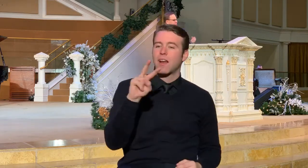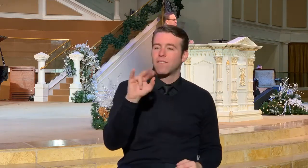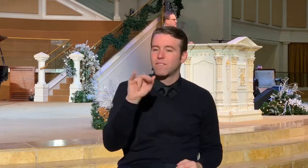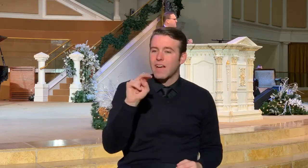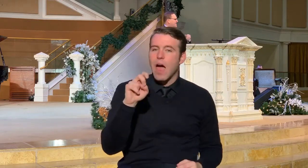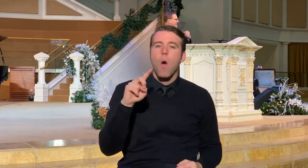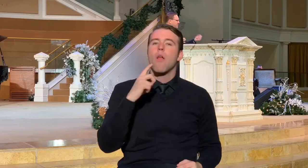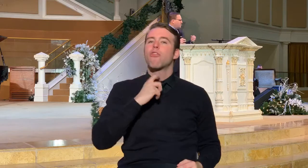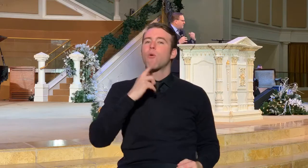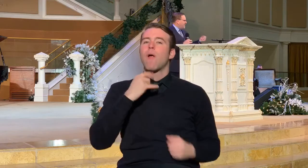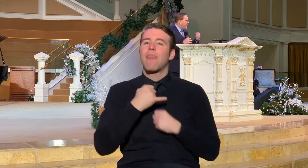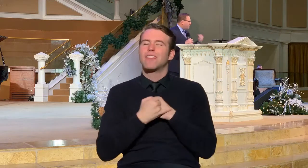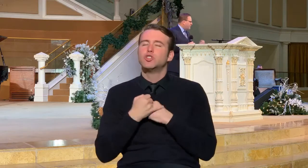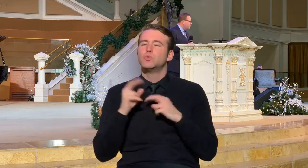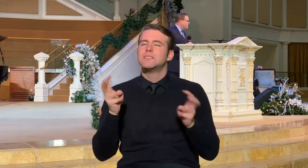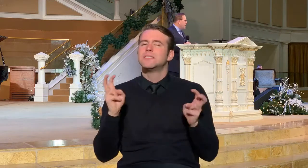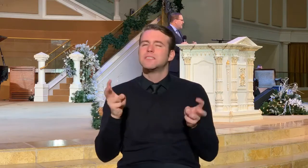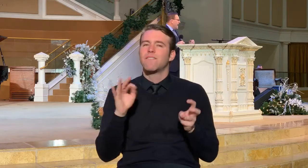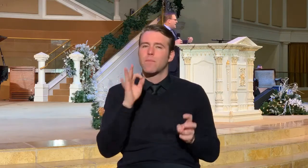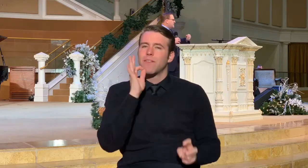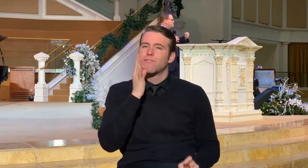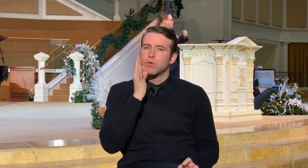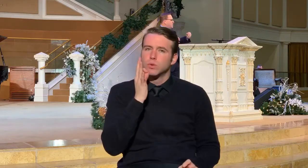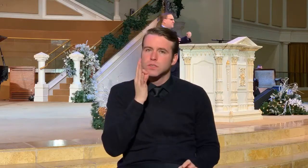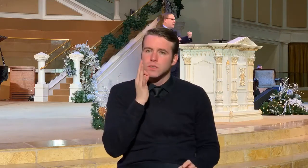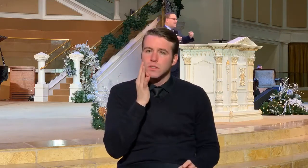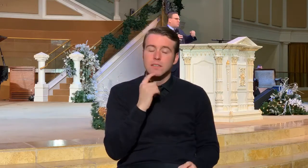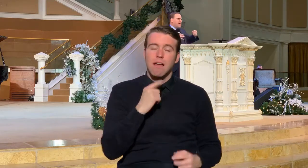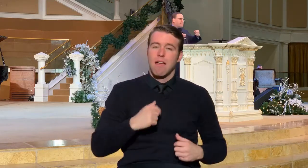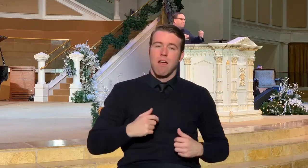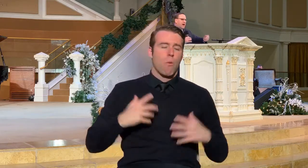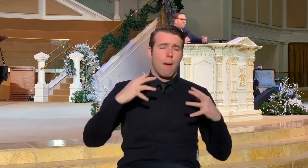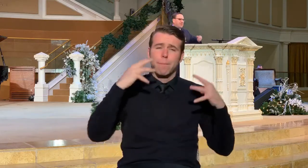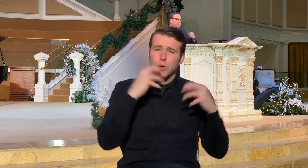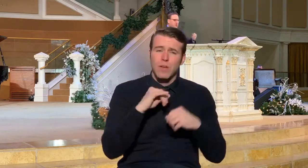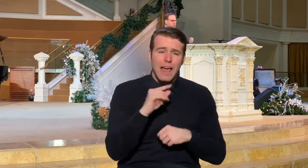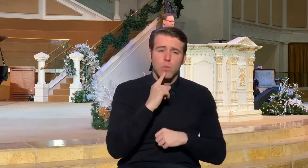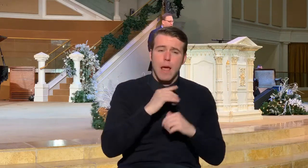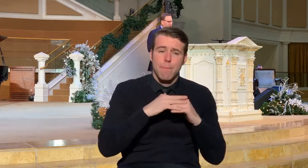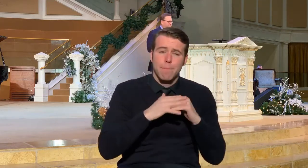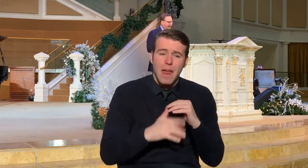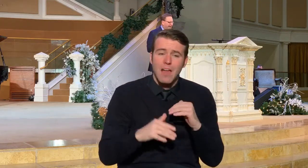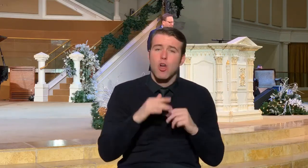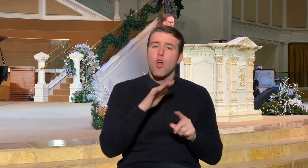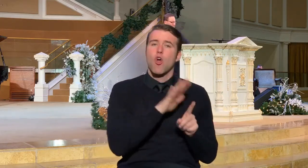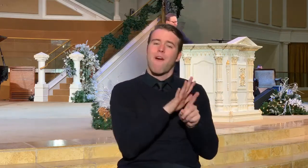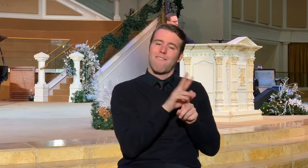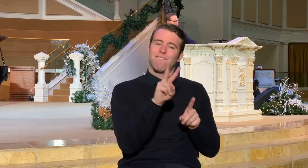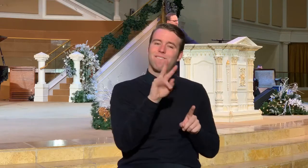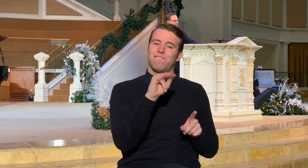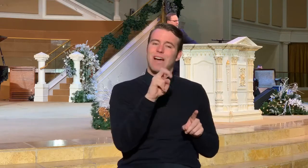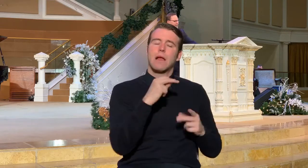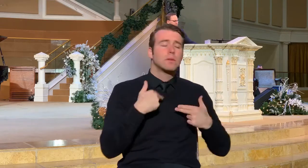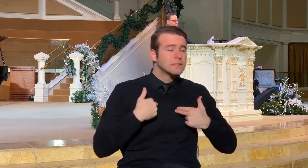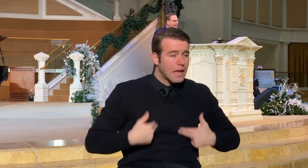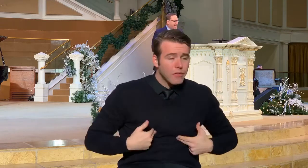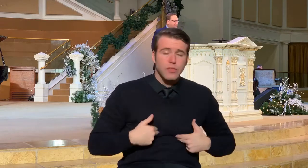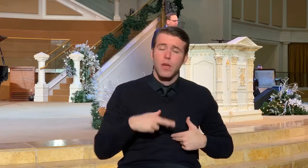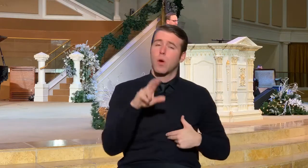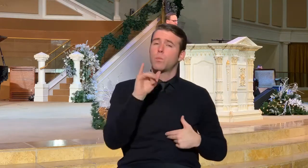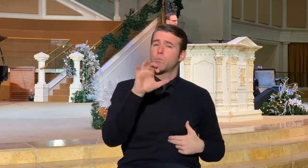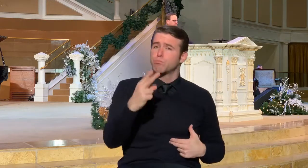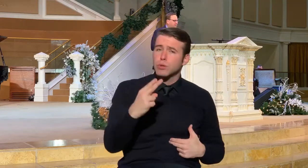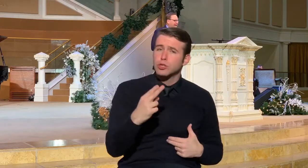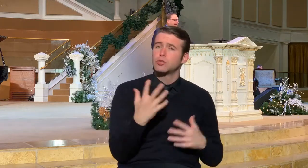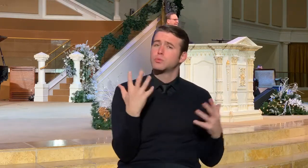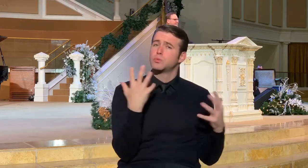red juice of the nectar of that fruit, like as beautiful as red blood, the juice of her vine was healthy and rich and